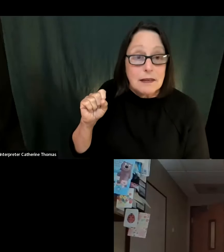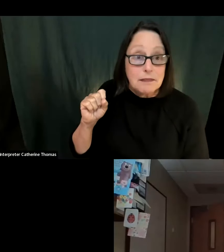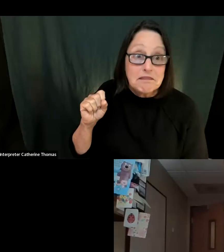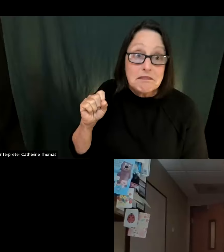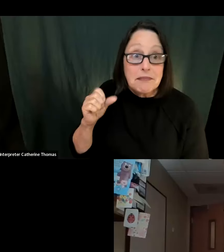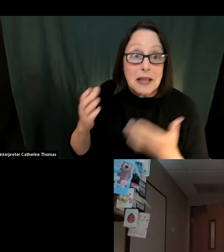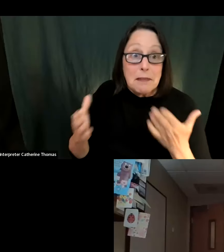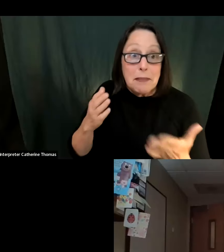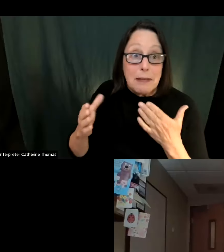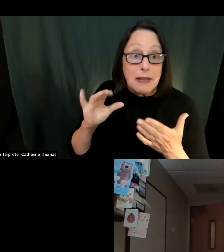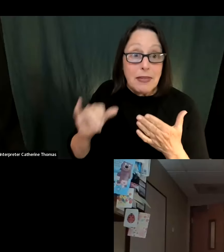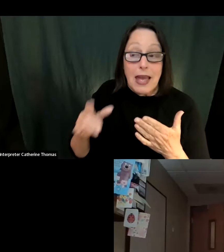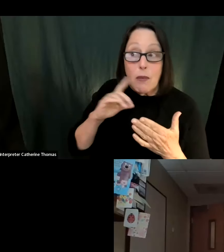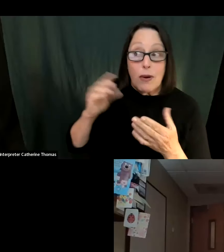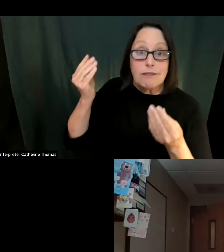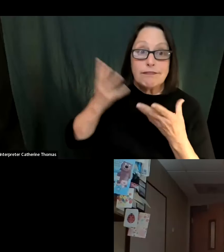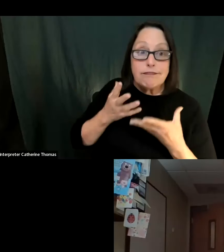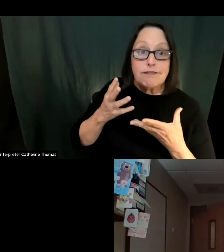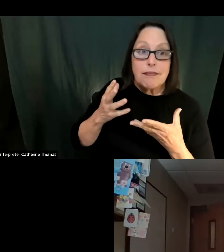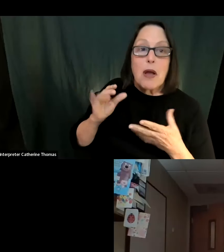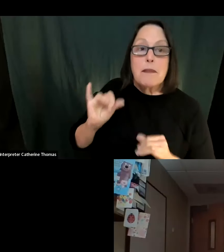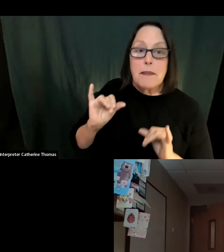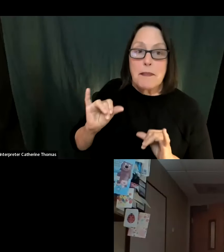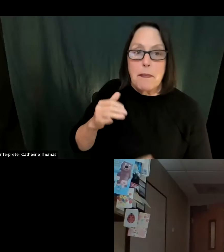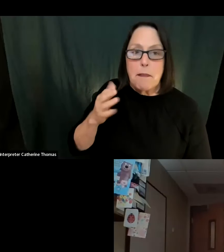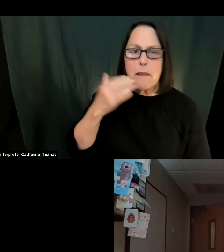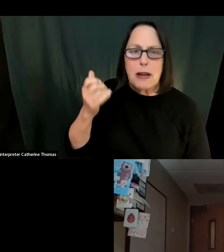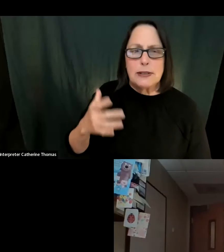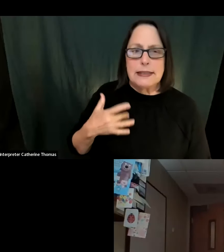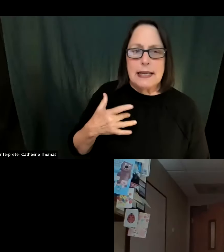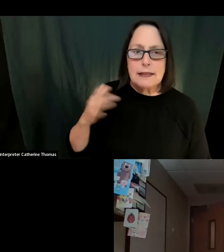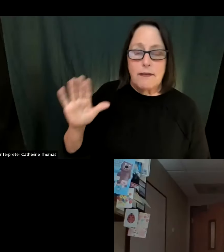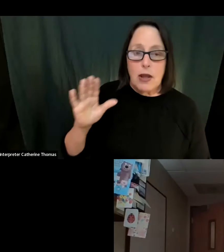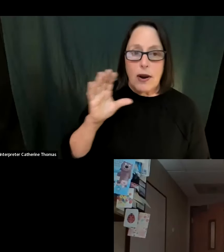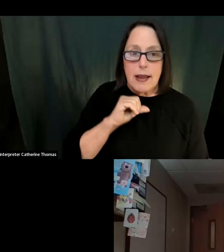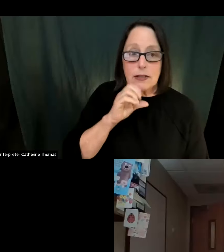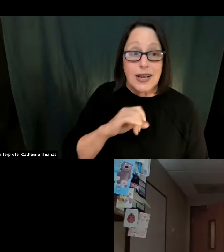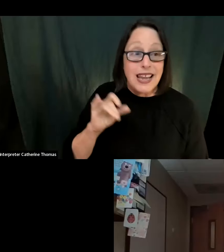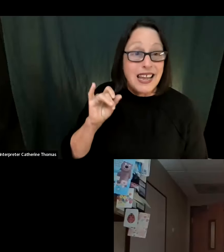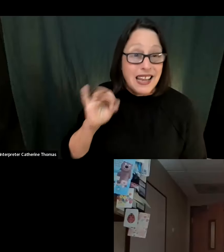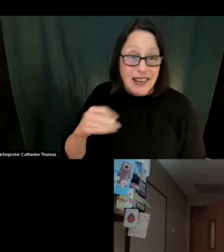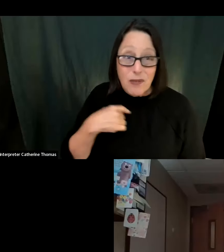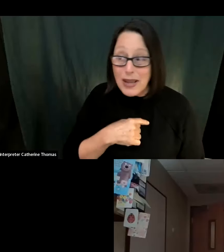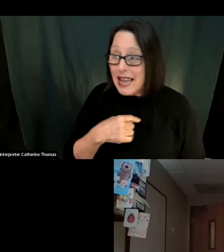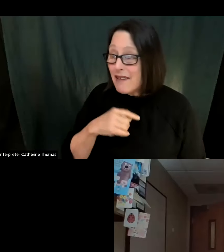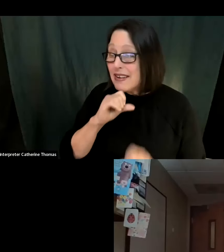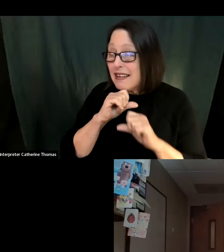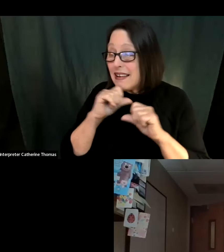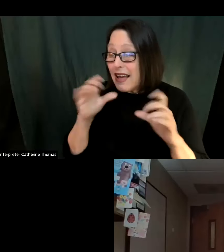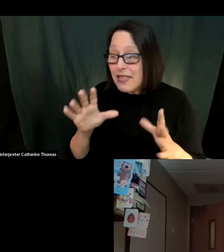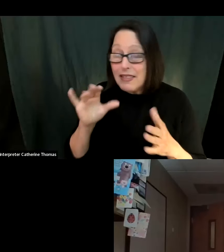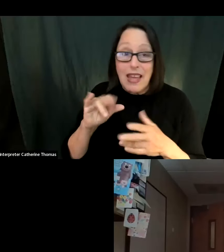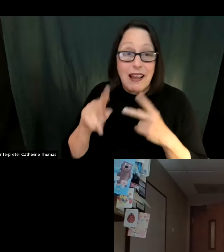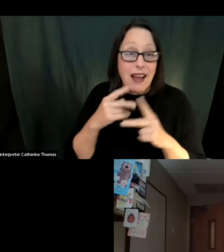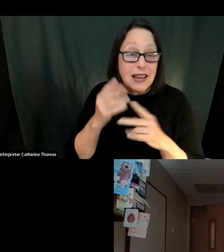better sense of their age. If we have none of that information, then we're just